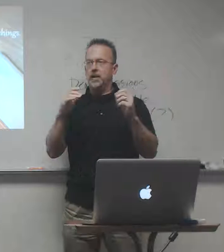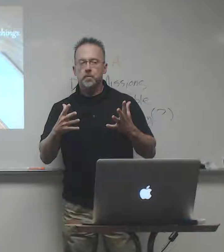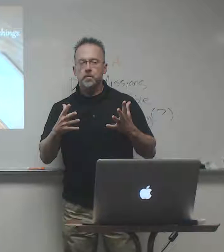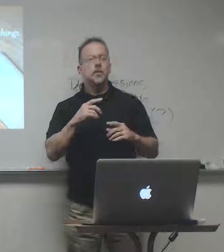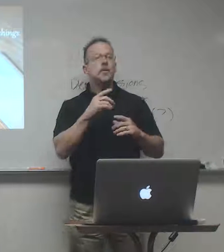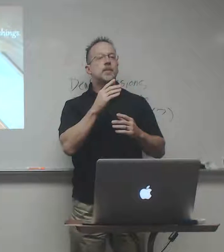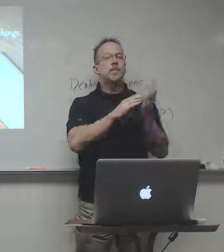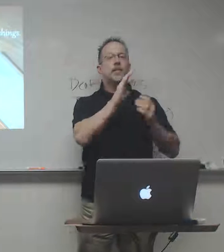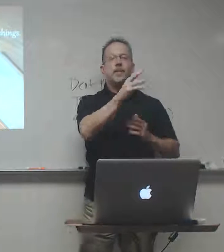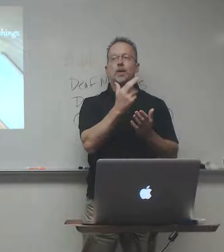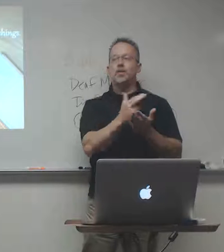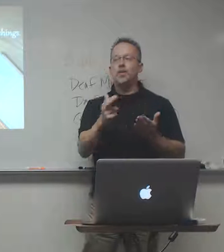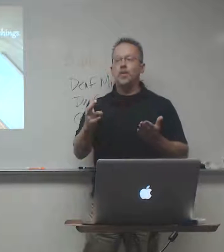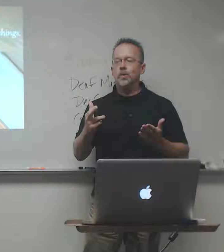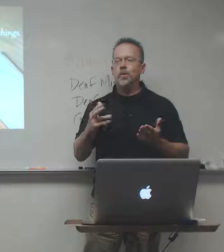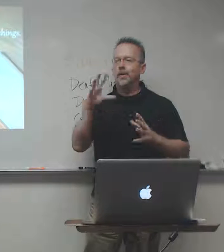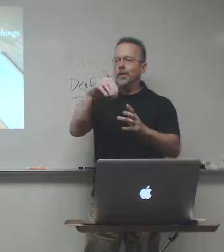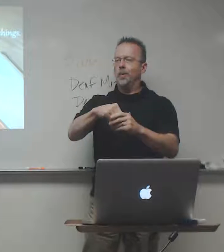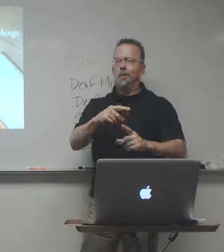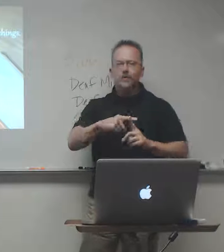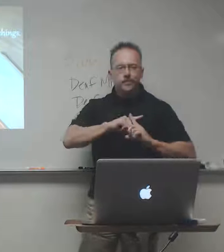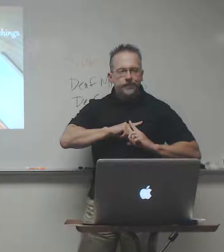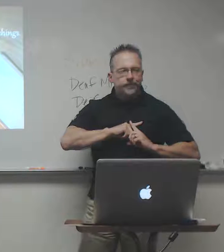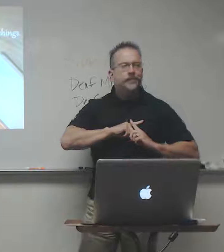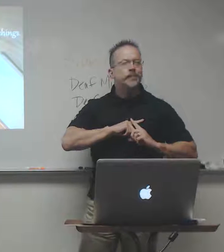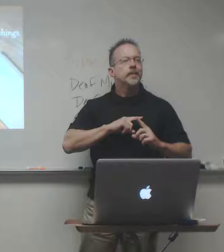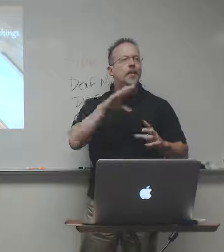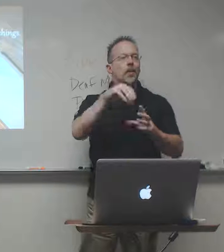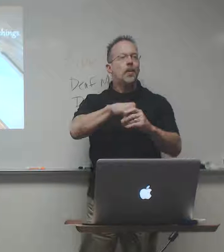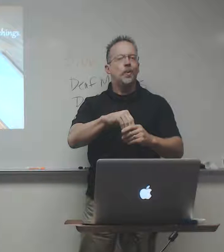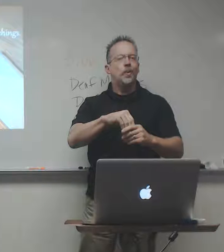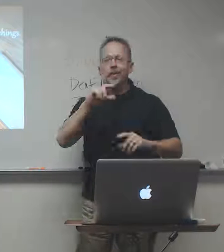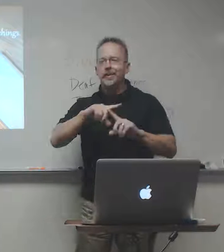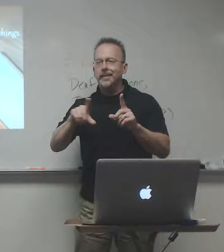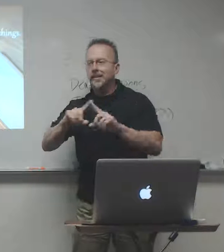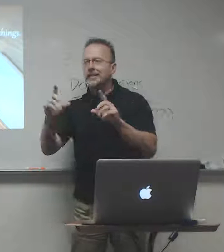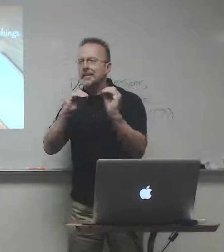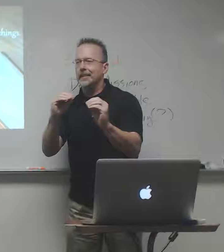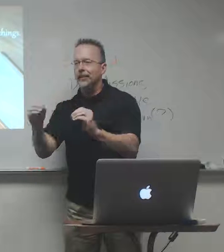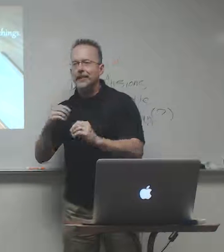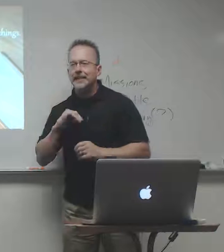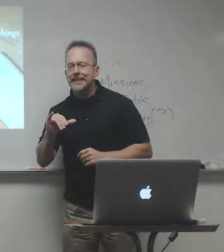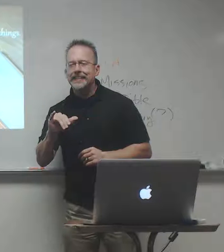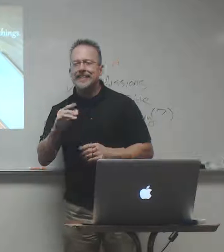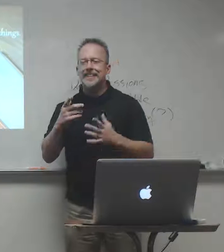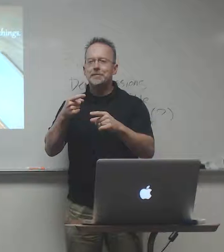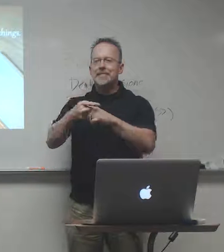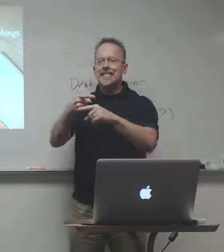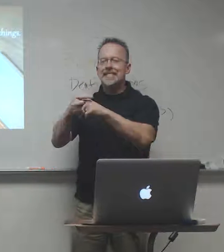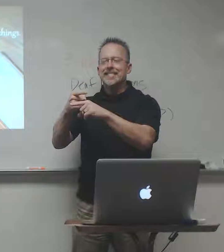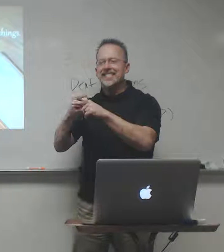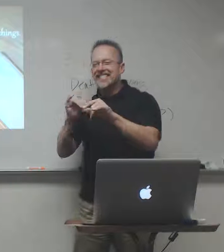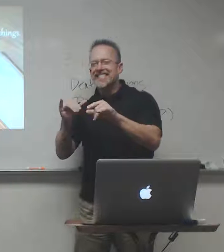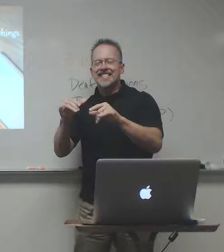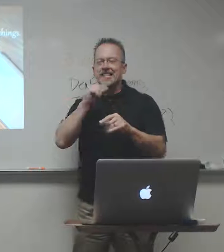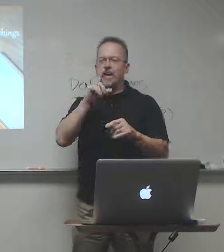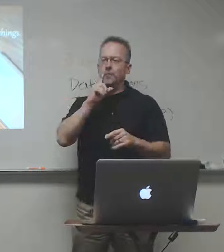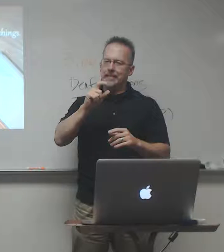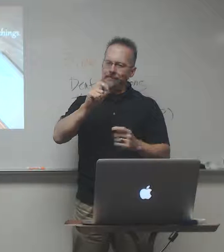they'll come and they have an ASL Bible. A lot of people get a lot of benefit from that, but they have a lot of different